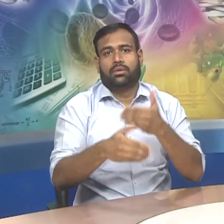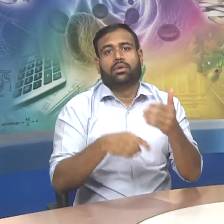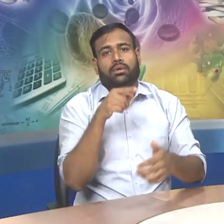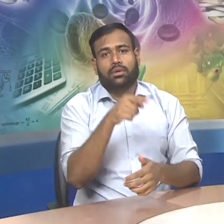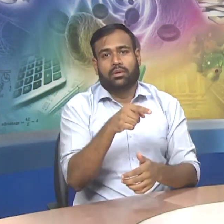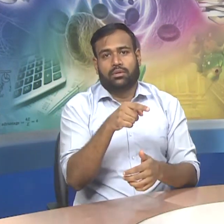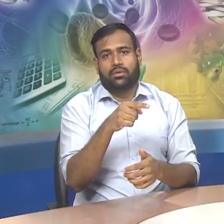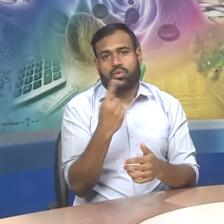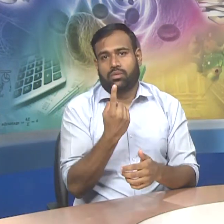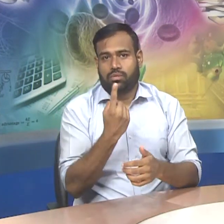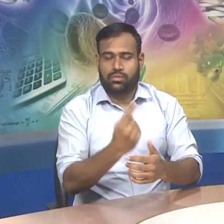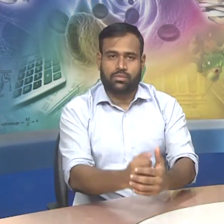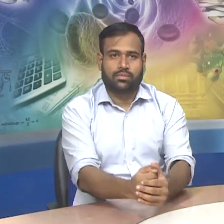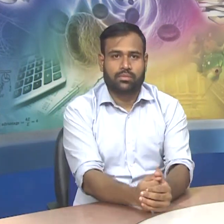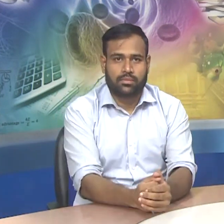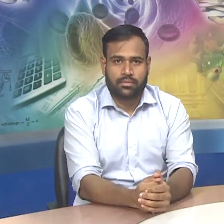and of the state legislative assembly.